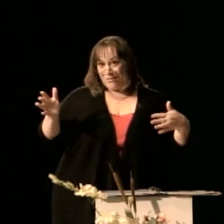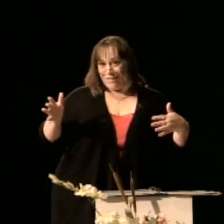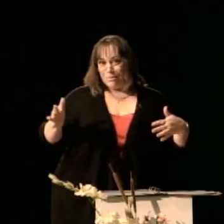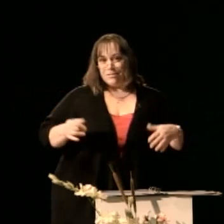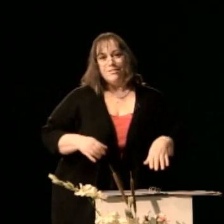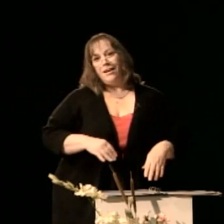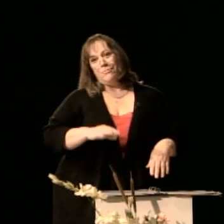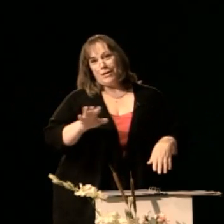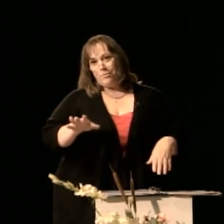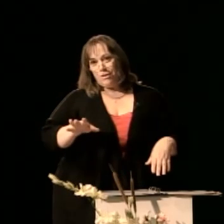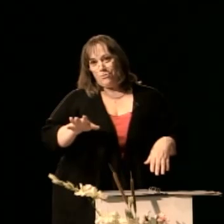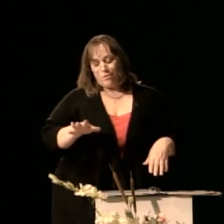is. I'm not going to make your finger spell.